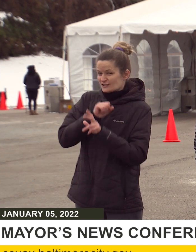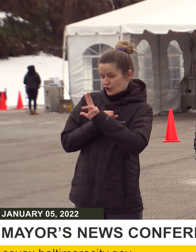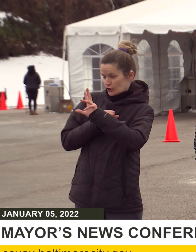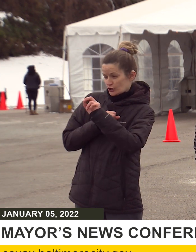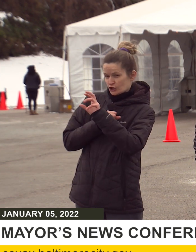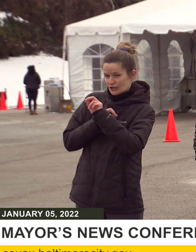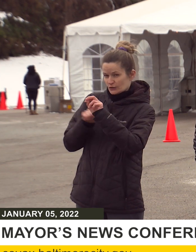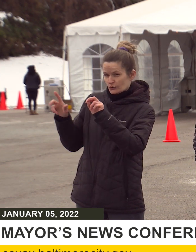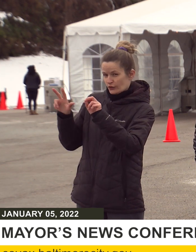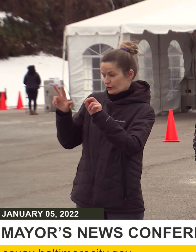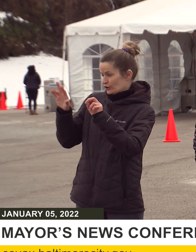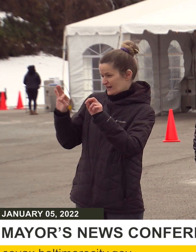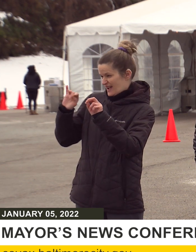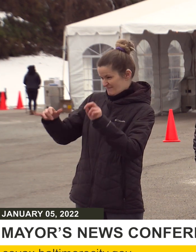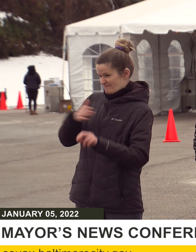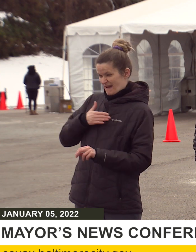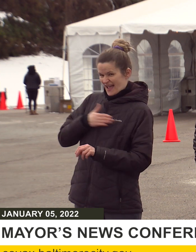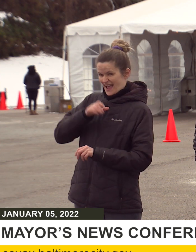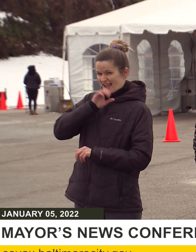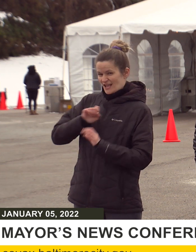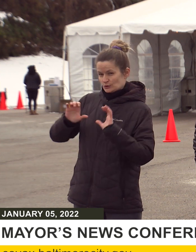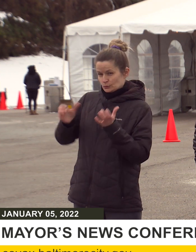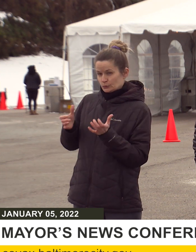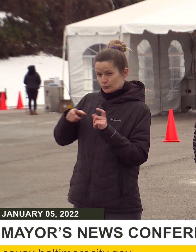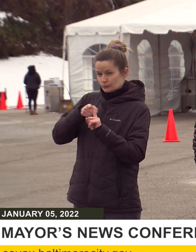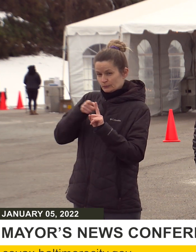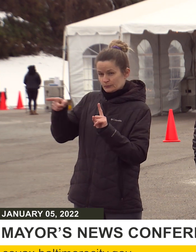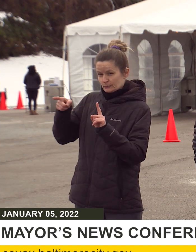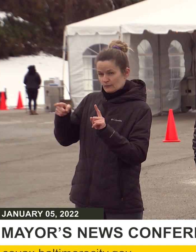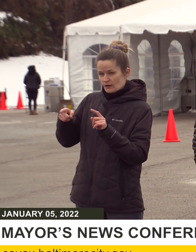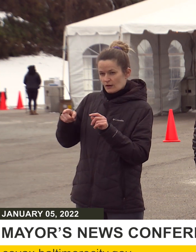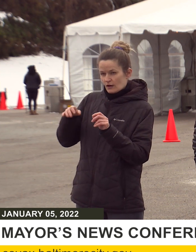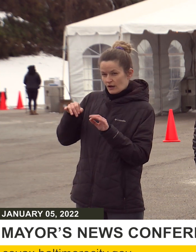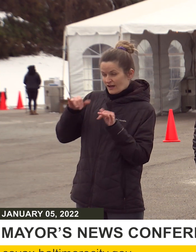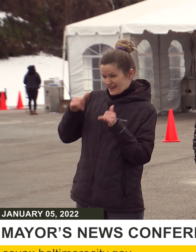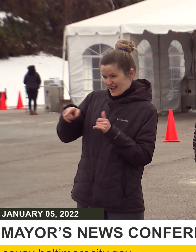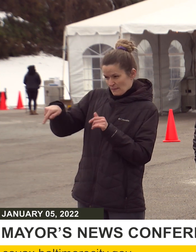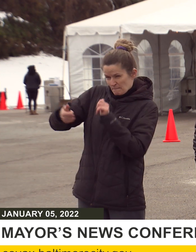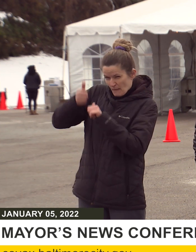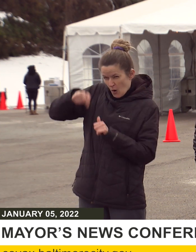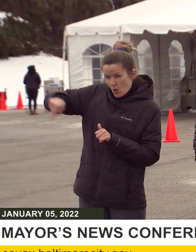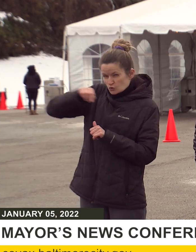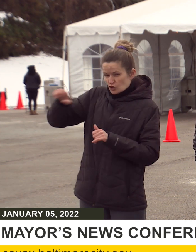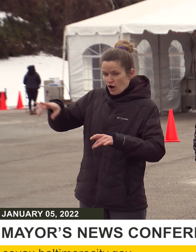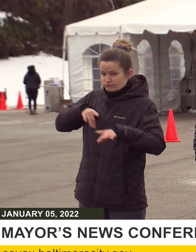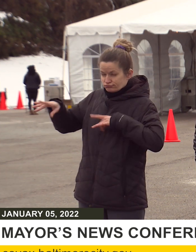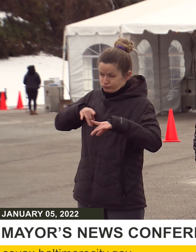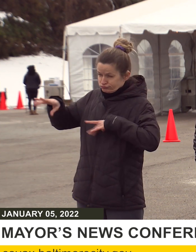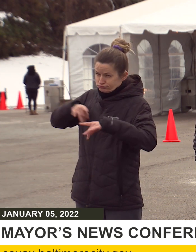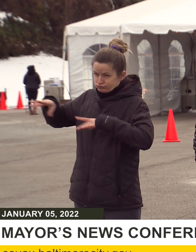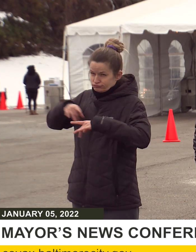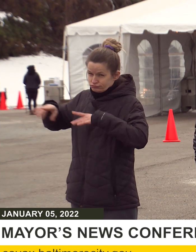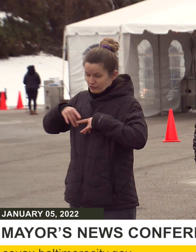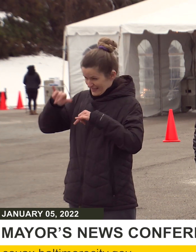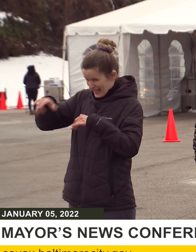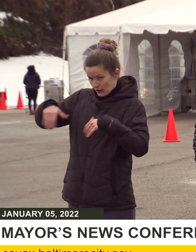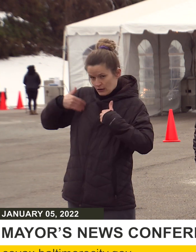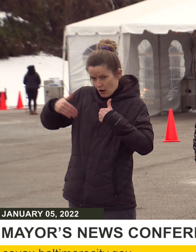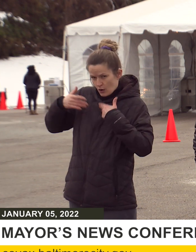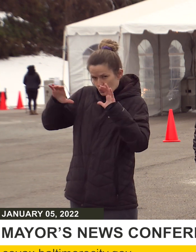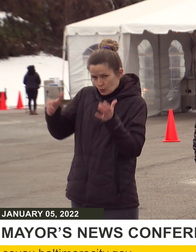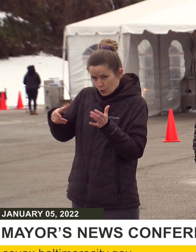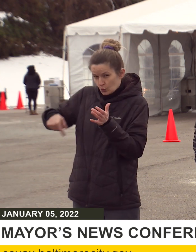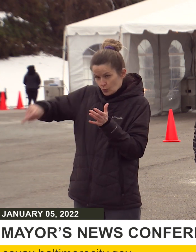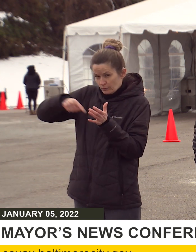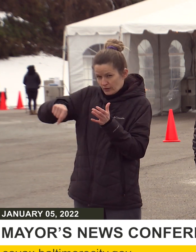20 and 29 who are contracting it the most. And that means, again, that those younger people have to have a higher sense of